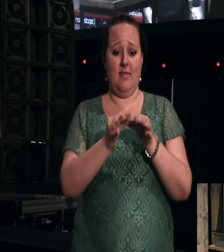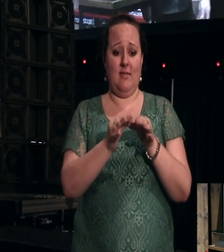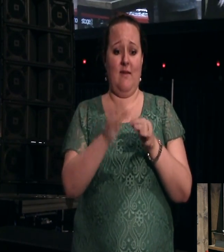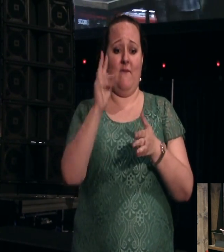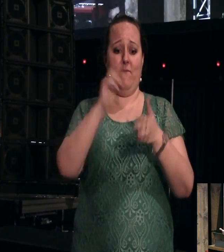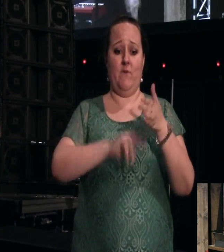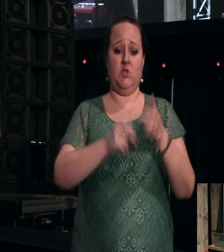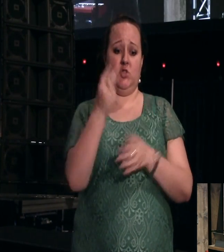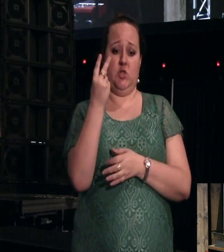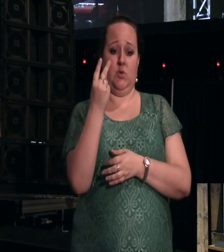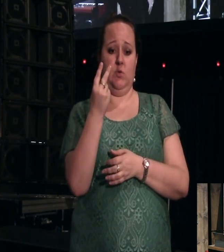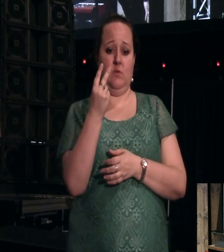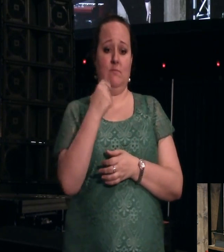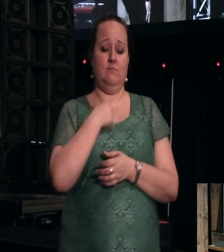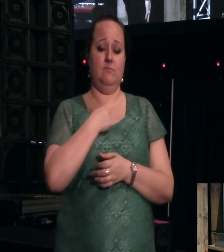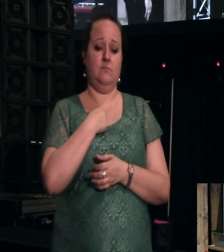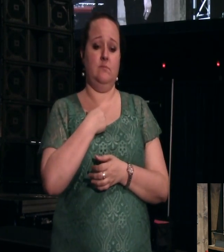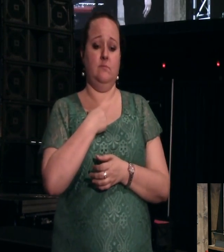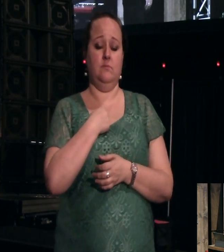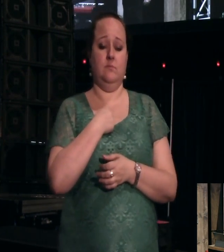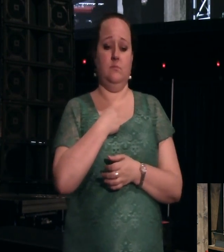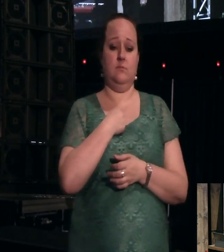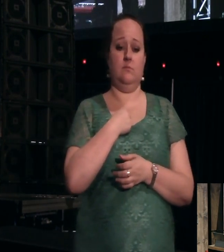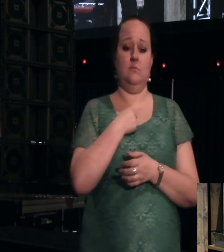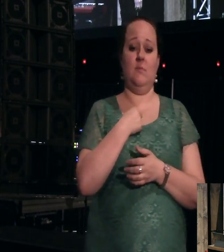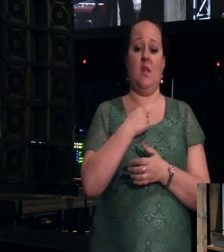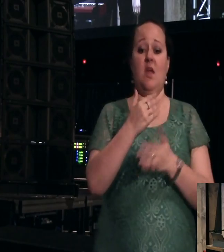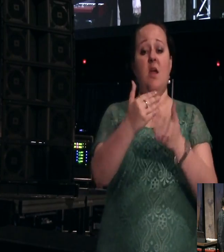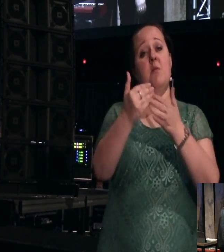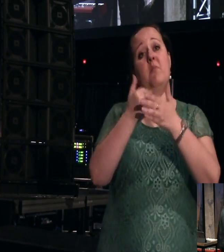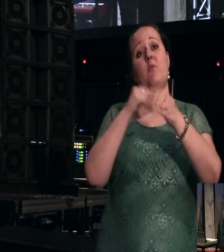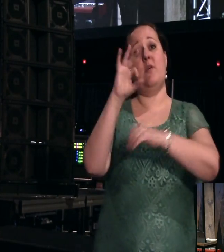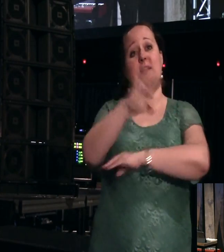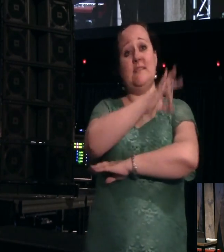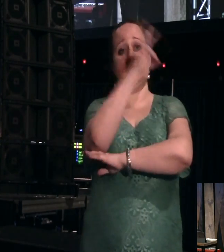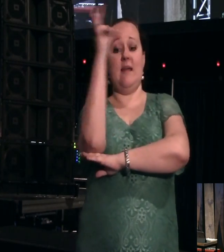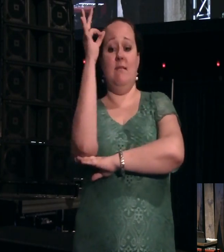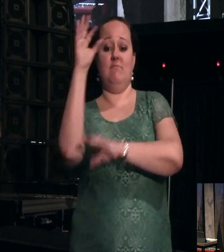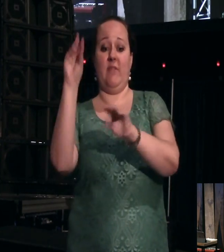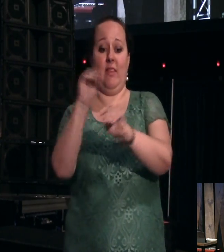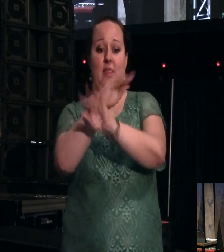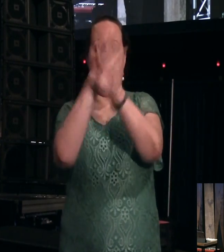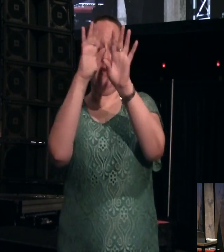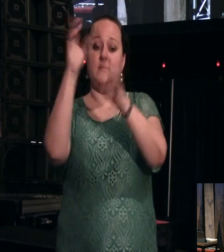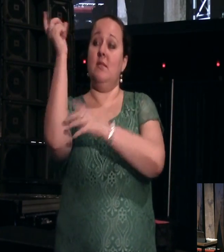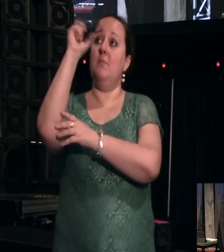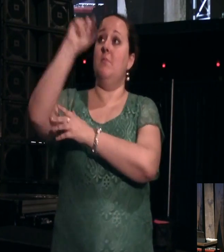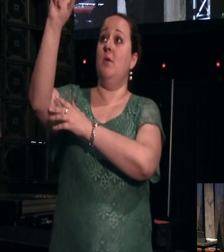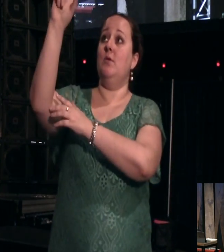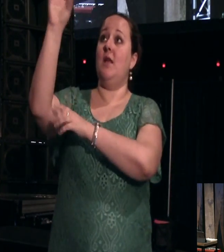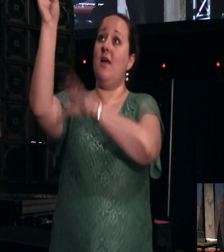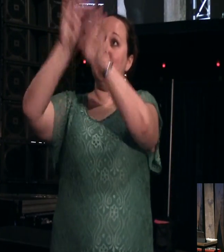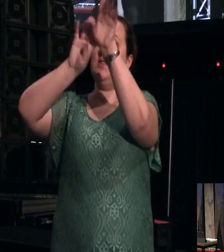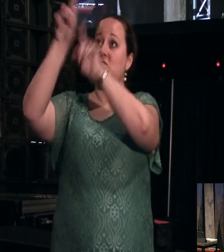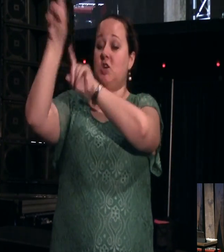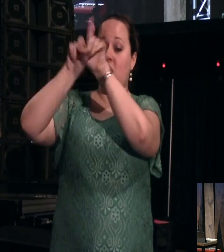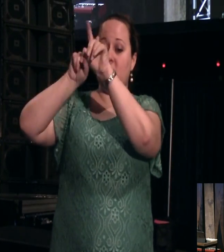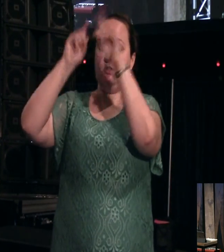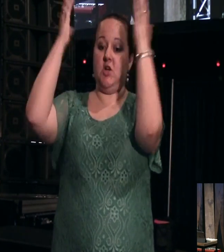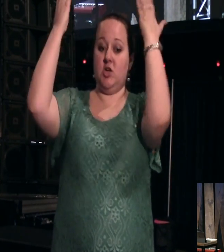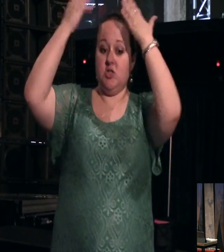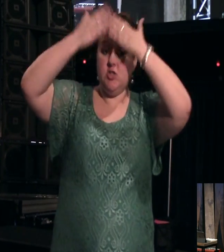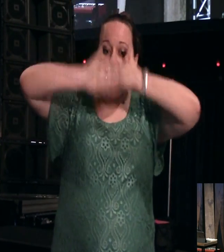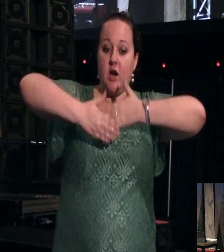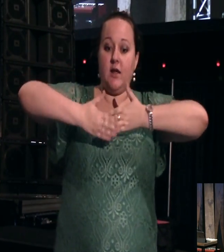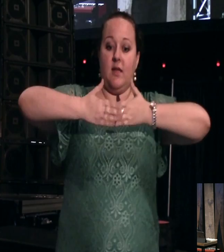to get serious about your faith. Look at what he says in verse 2. Let's just walk through this poem. He says, before the sun and the light